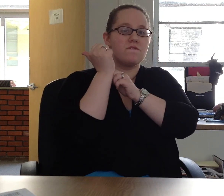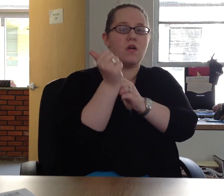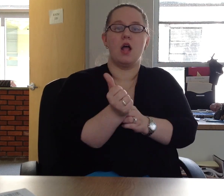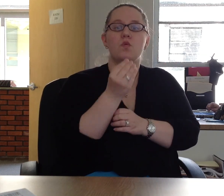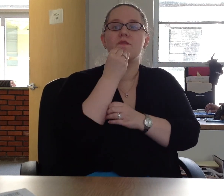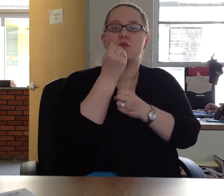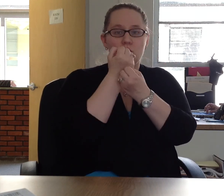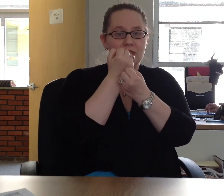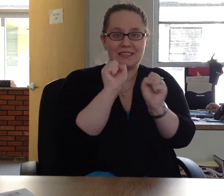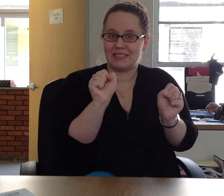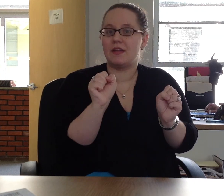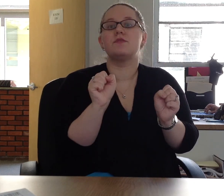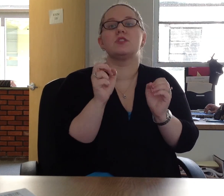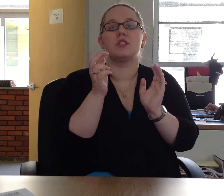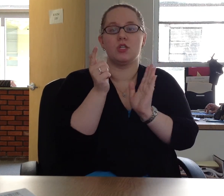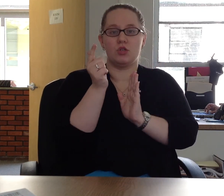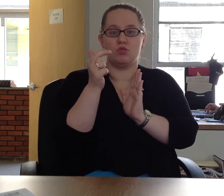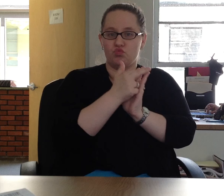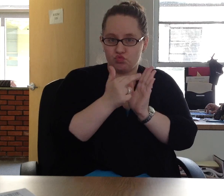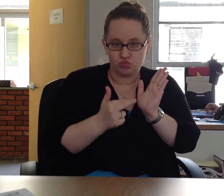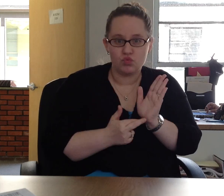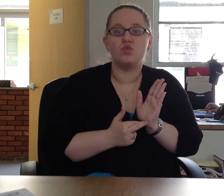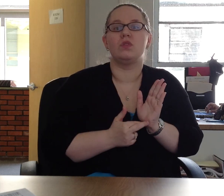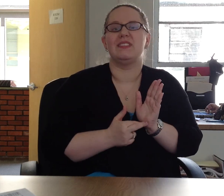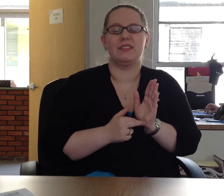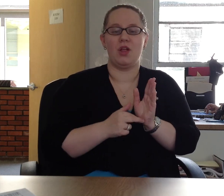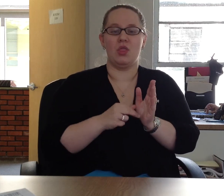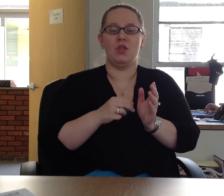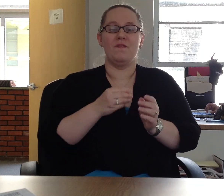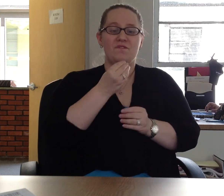Contaminated food and water,